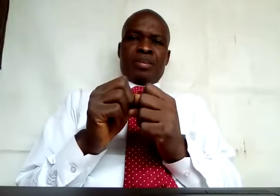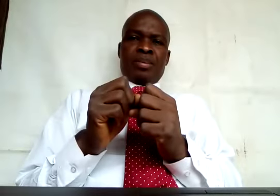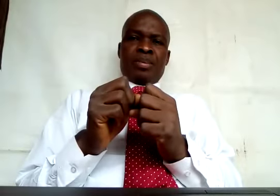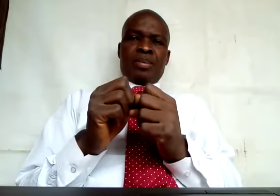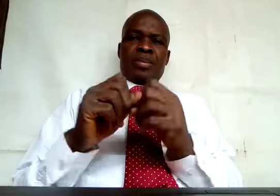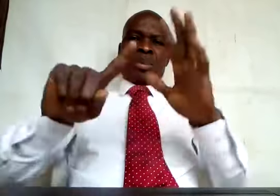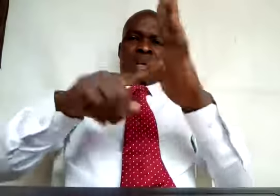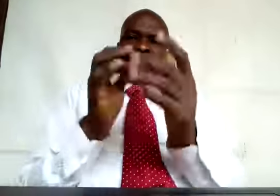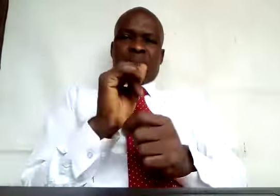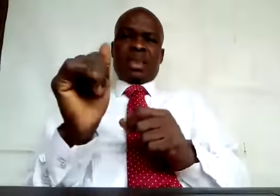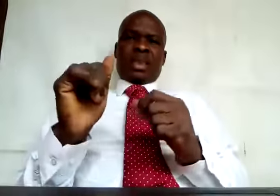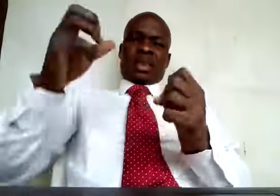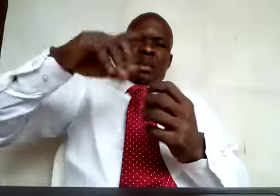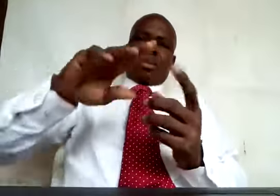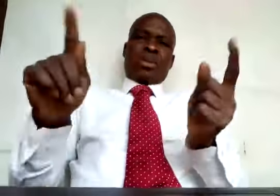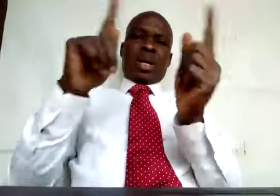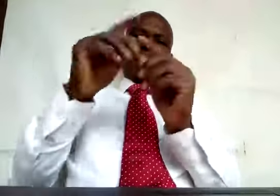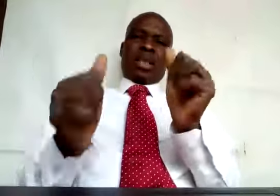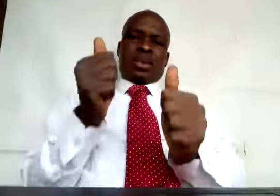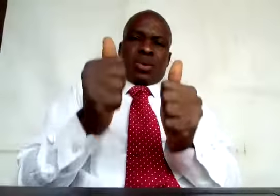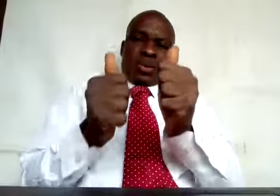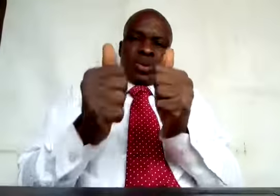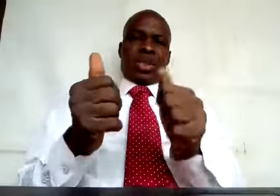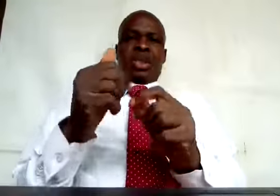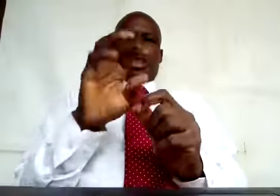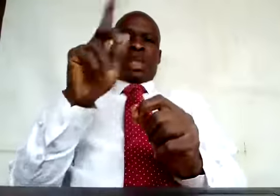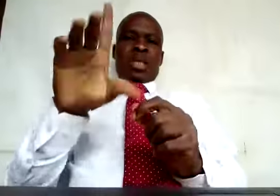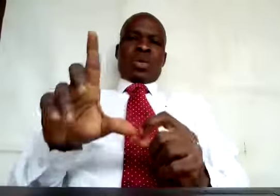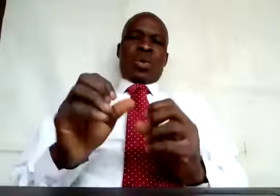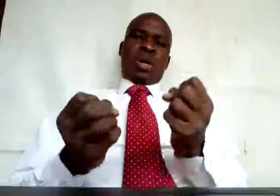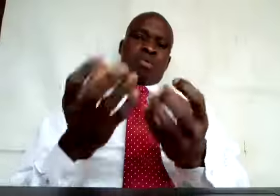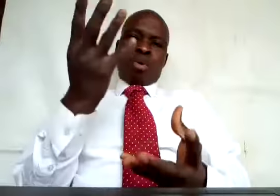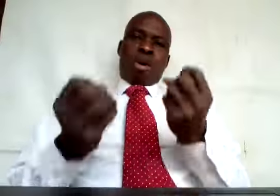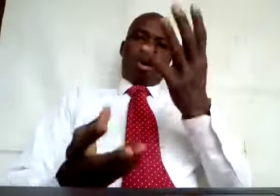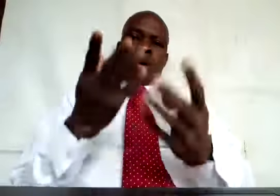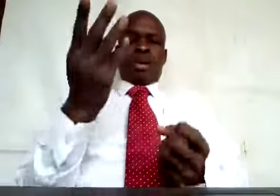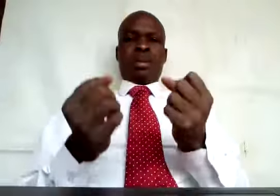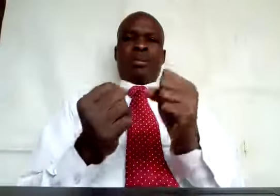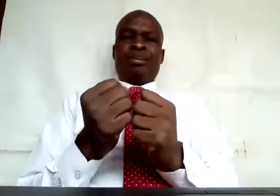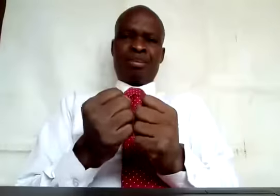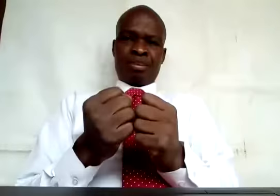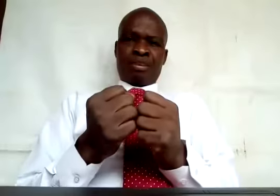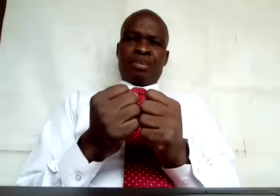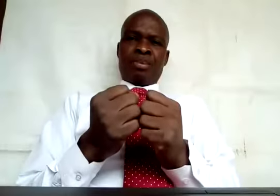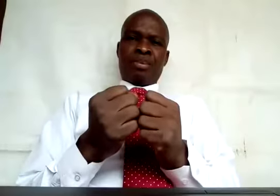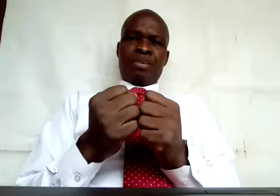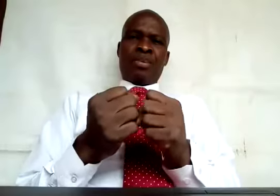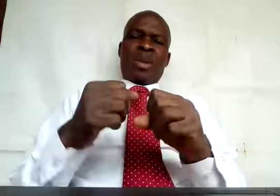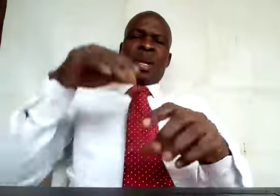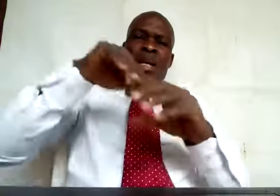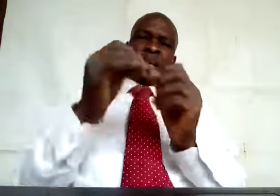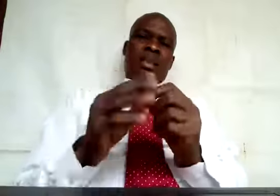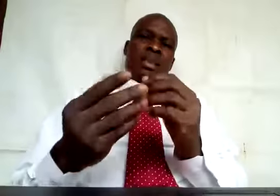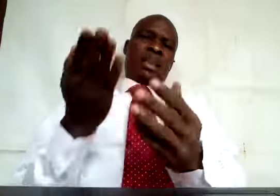This is the temperature at which liquids boil. Introduction. In the previous class, we